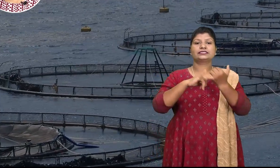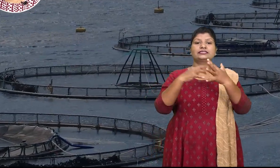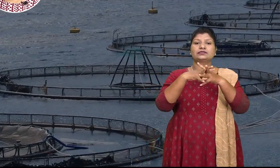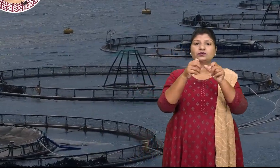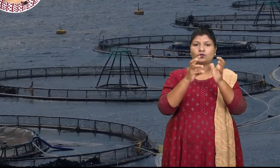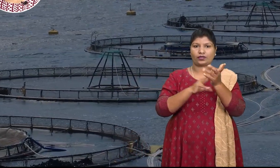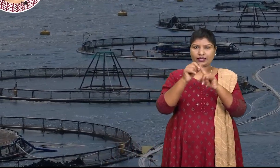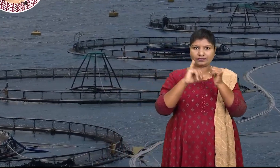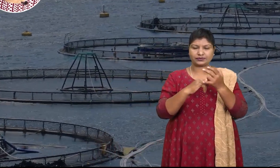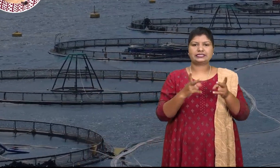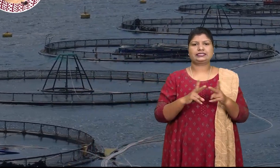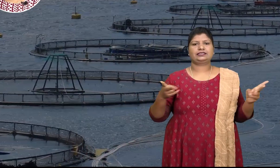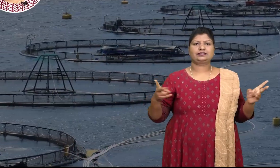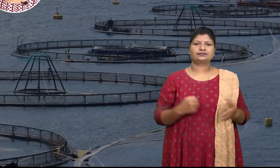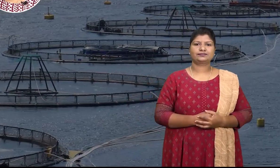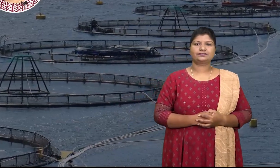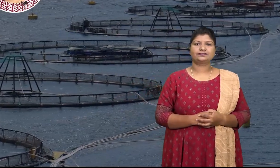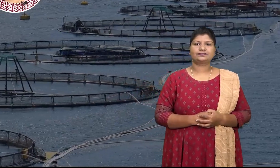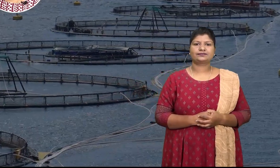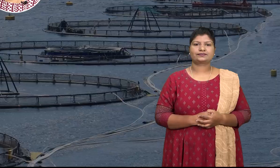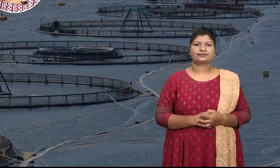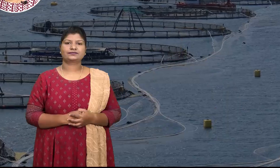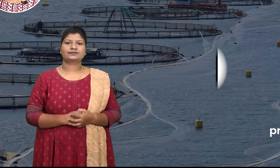swamps, etc.